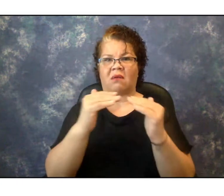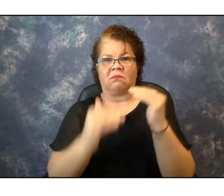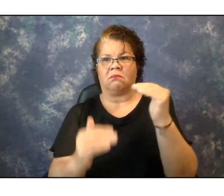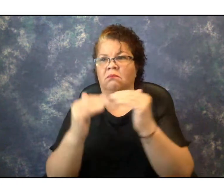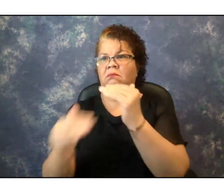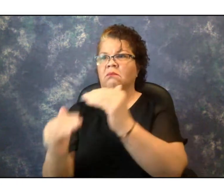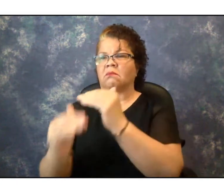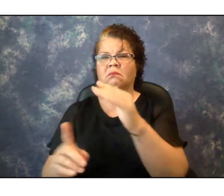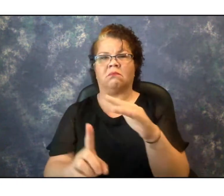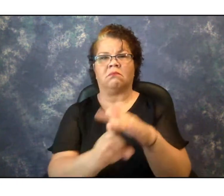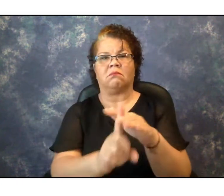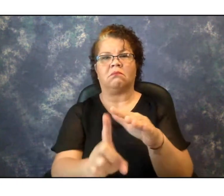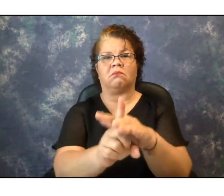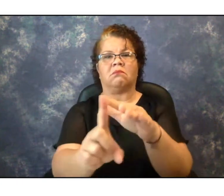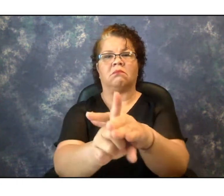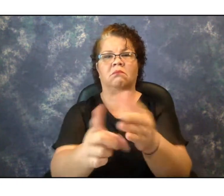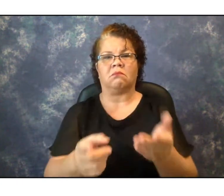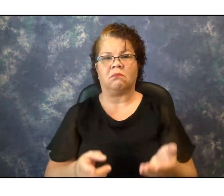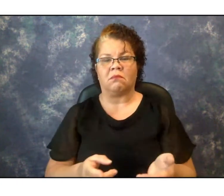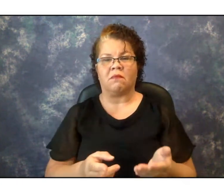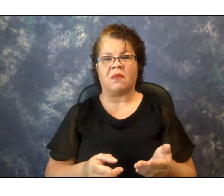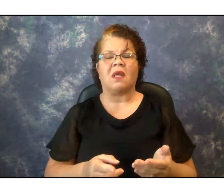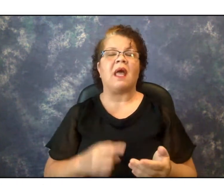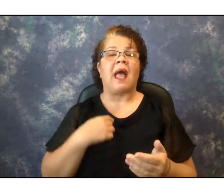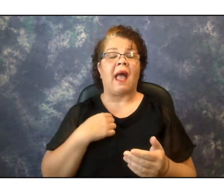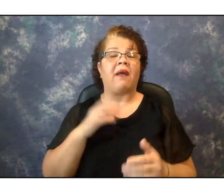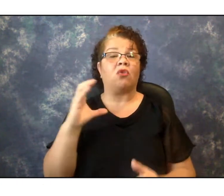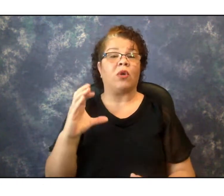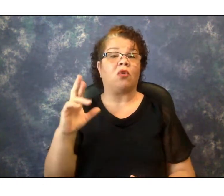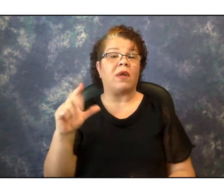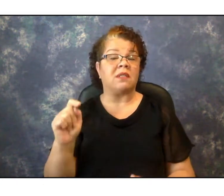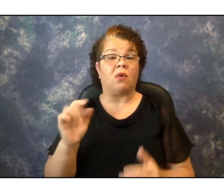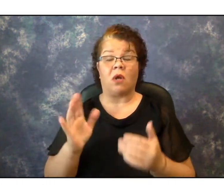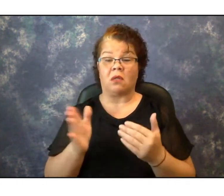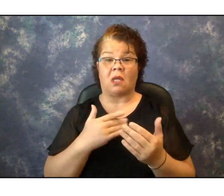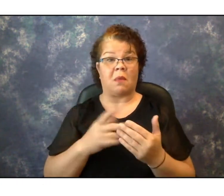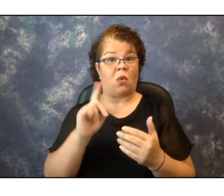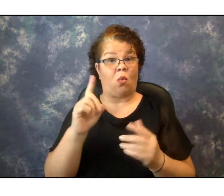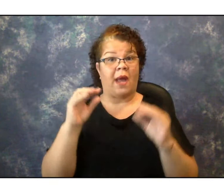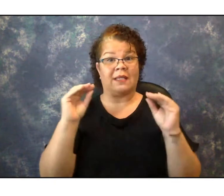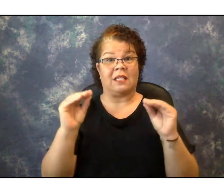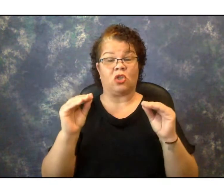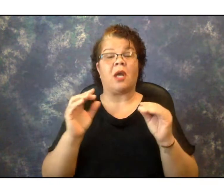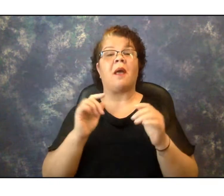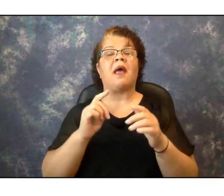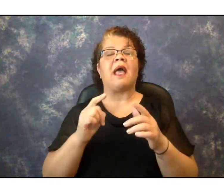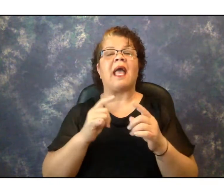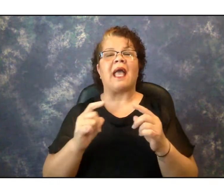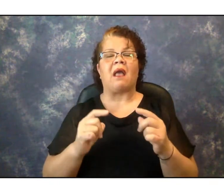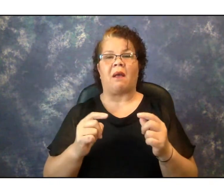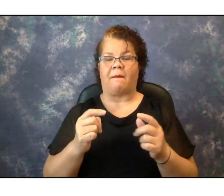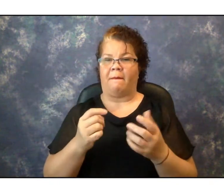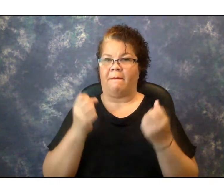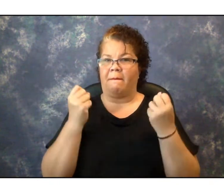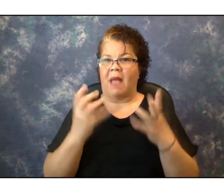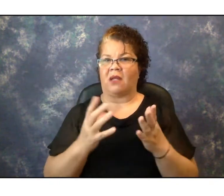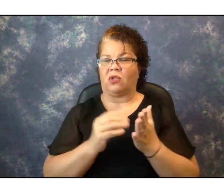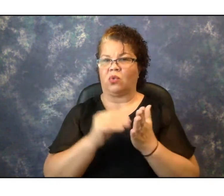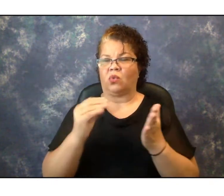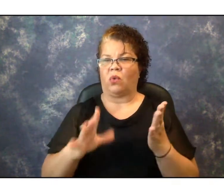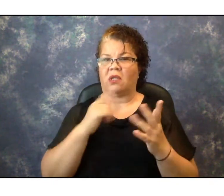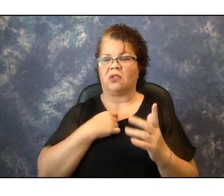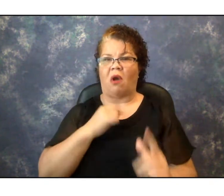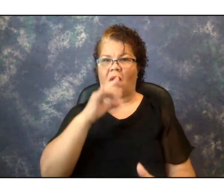race theory, wherever I teach it, is that it brings students of diverse backgrounds and different racial and